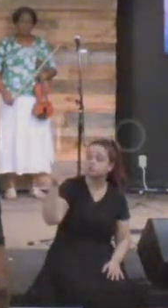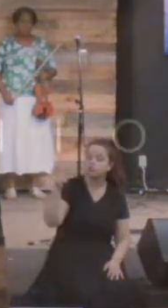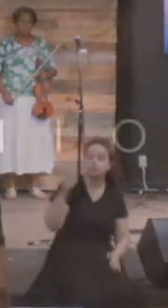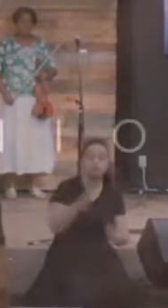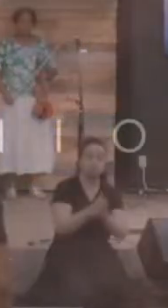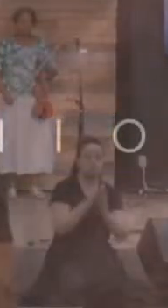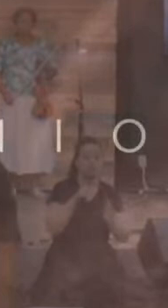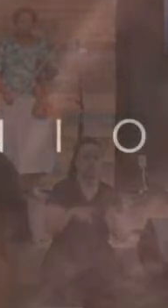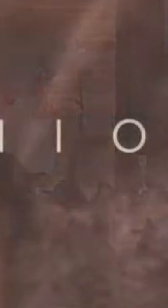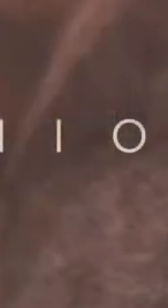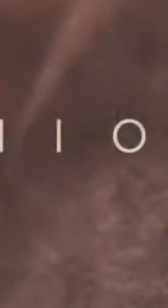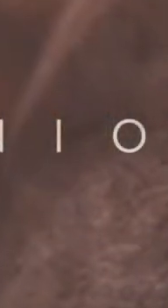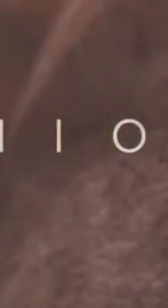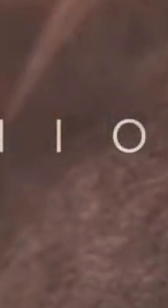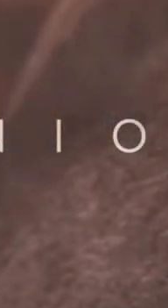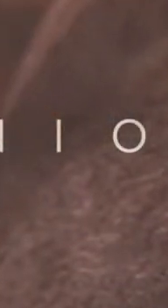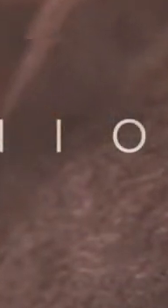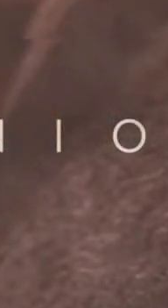your son's name amen